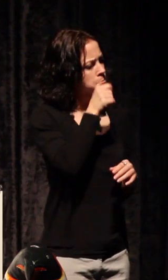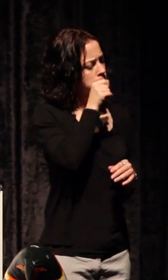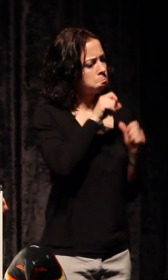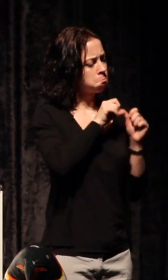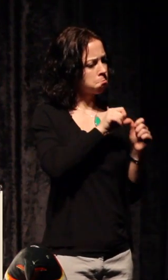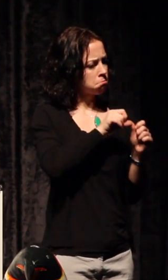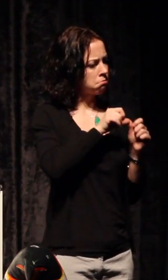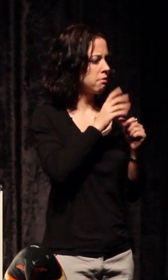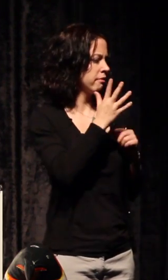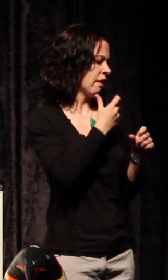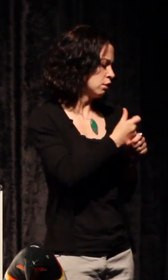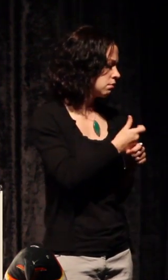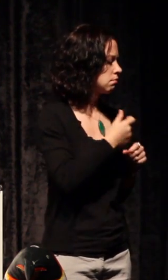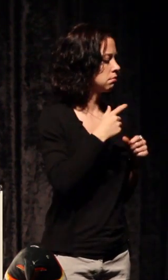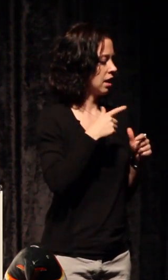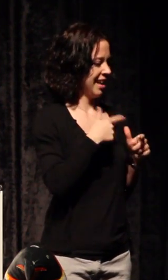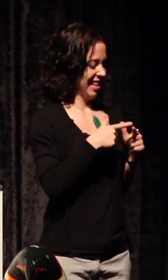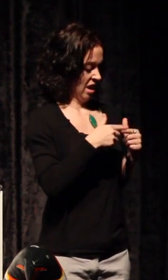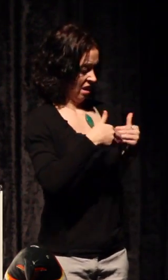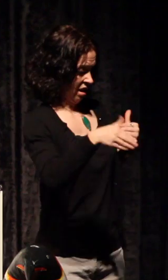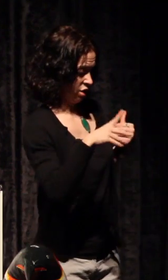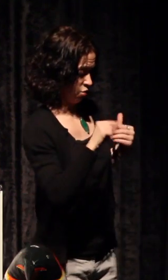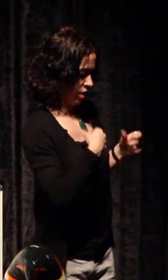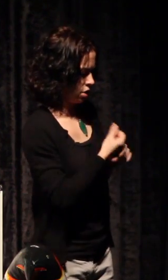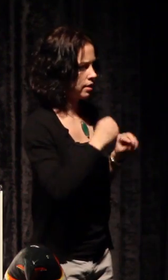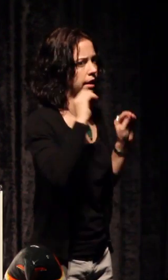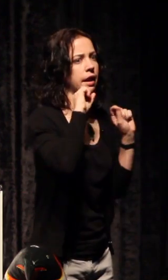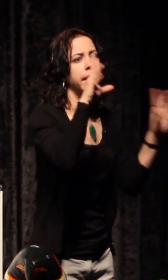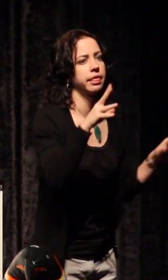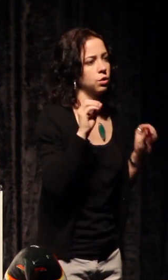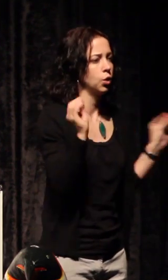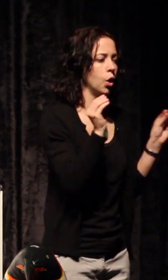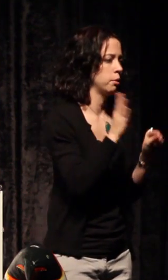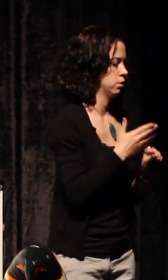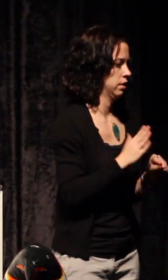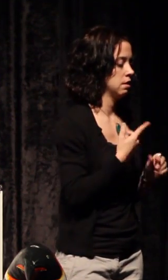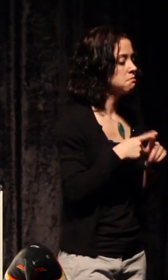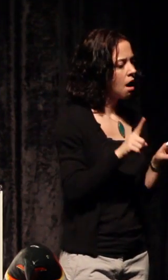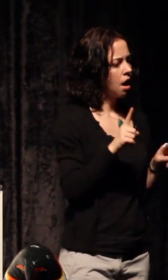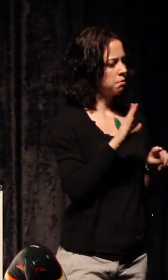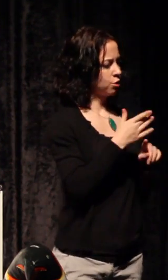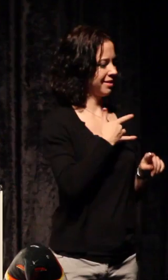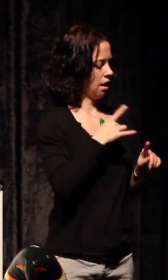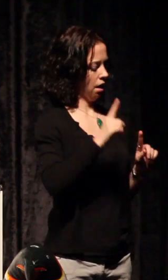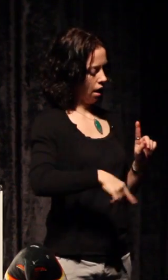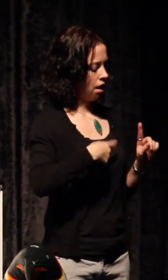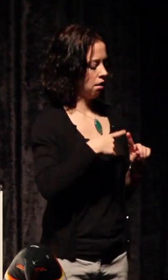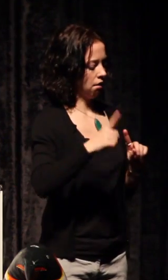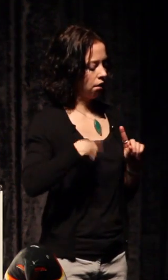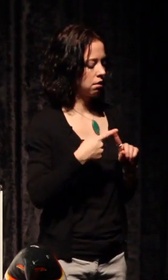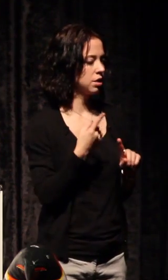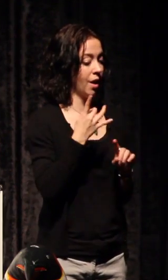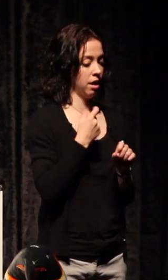years. And then there's like the 20-year hiatus where you don't play any music, but music cycles back. And 8 years ago, my wife and I were